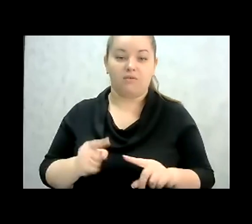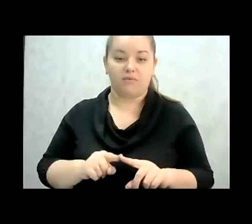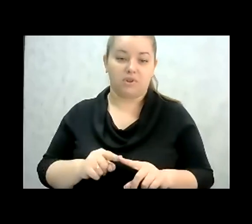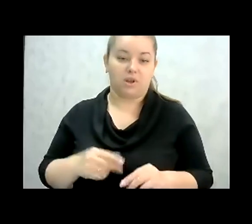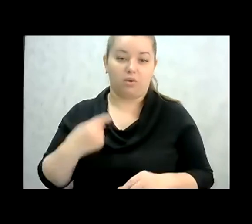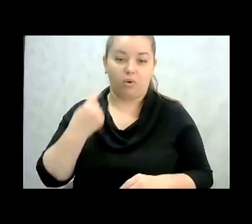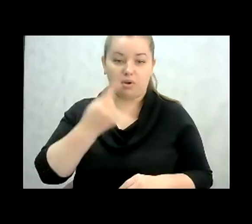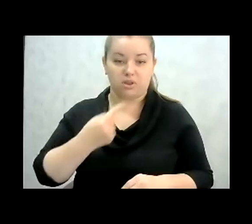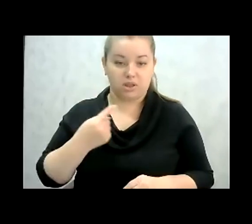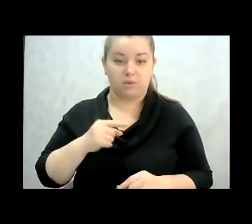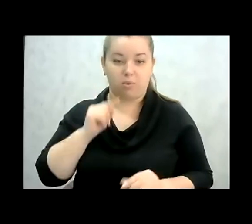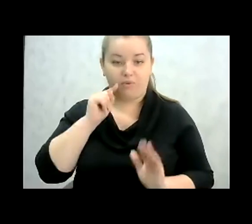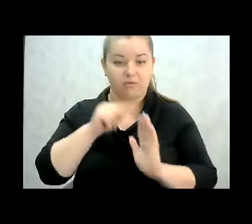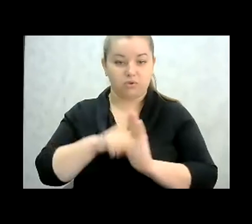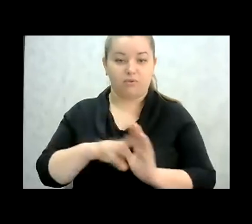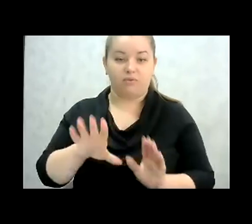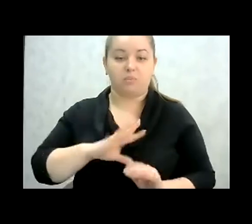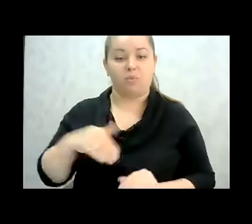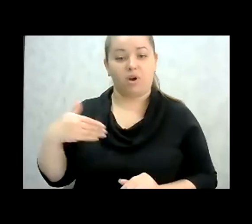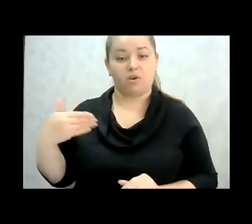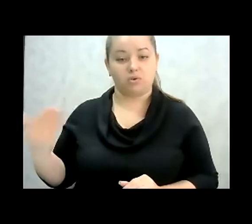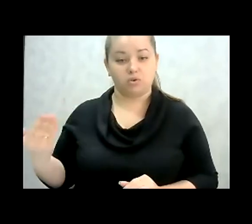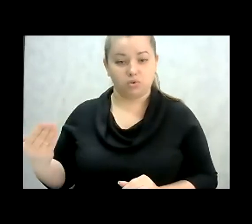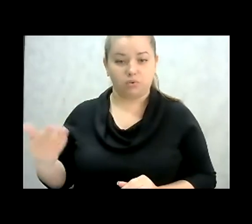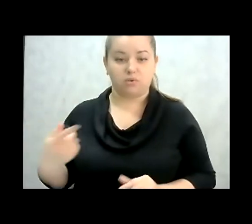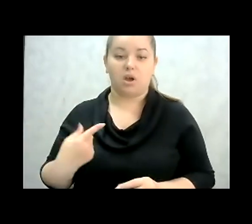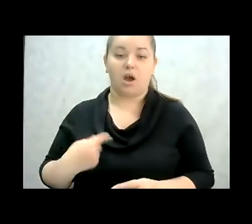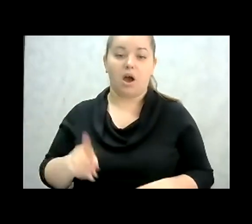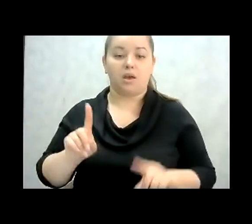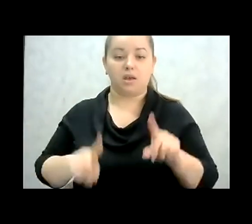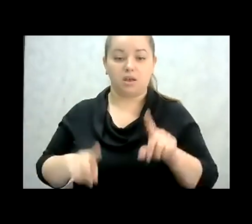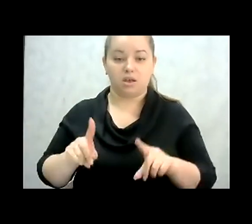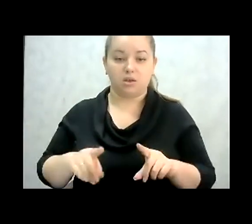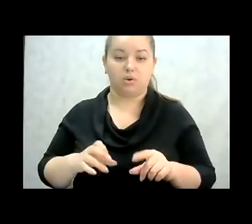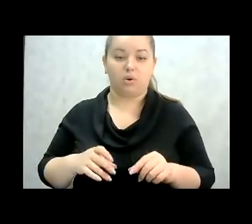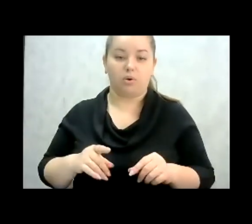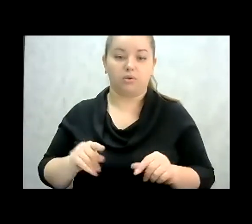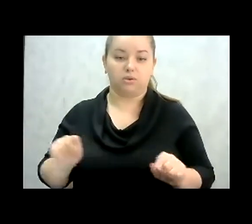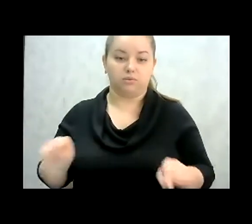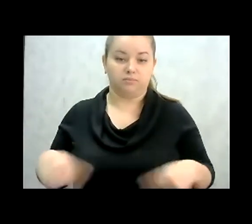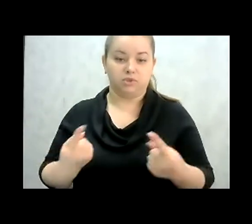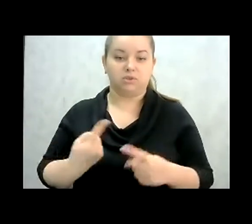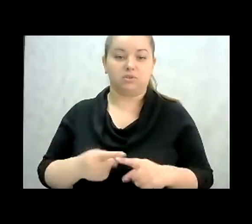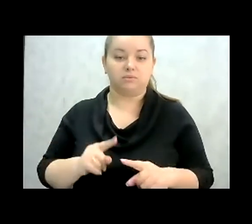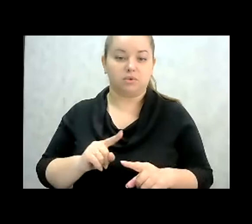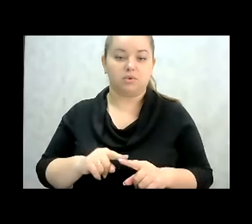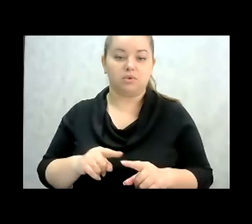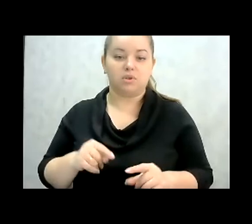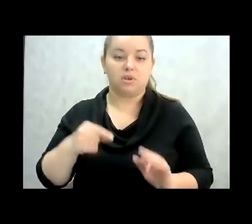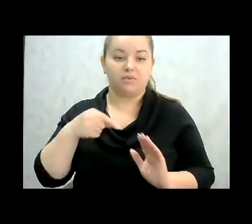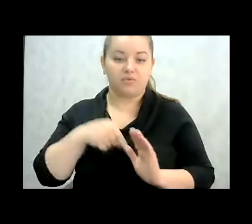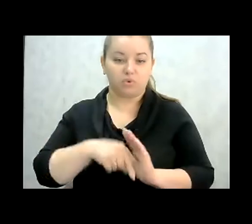particularly free from such interferences. Not only political interferences, but